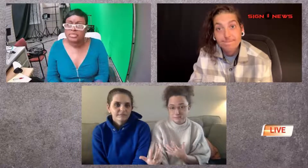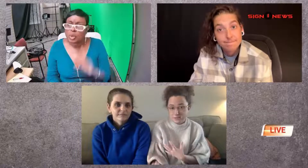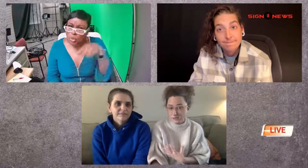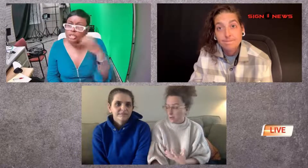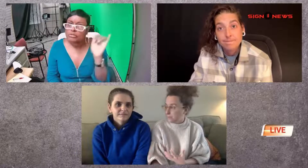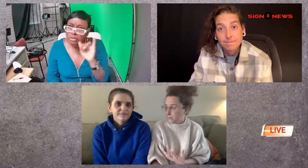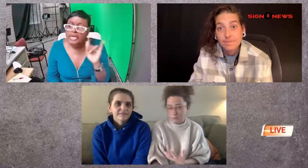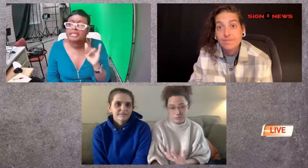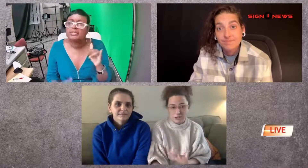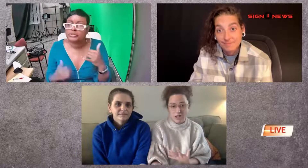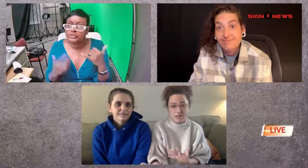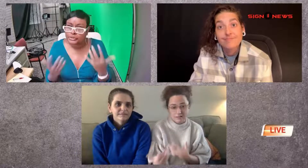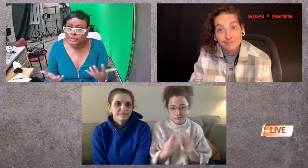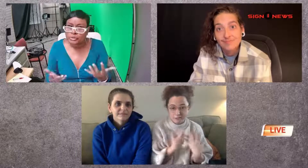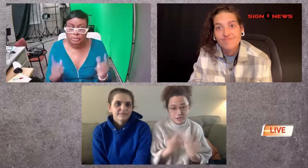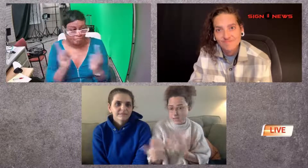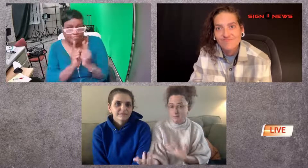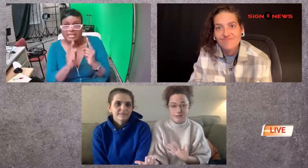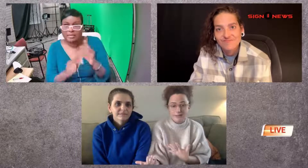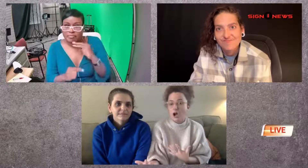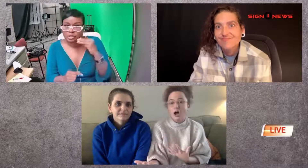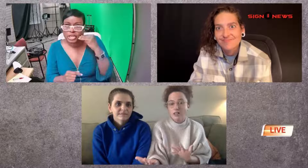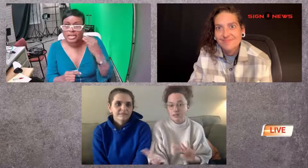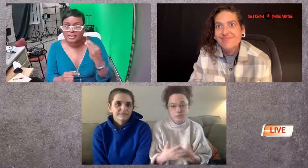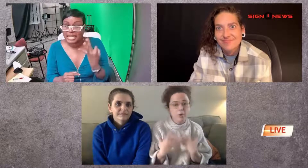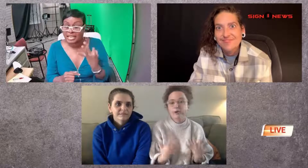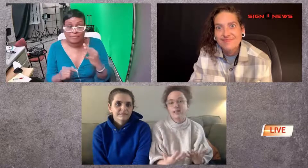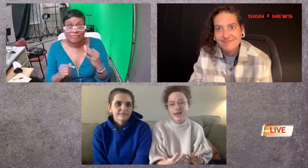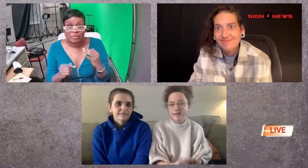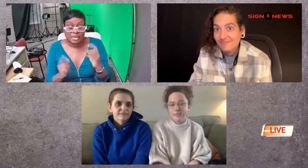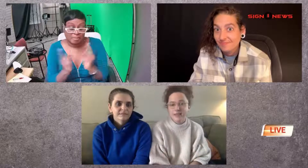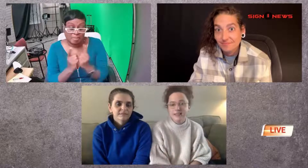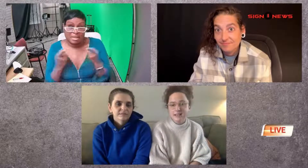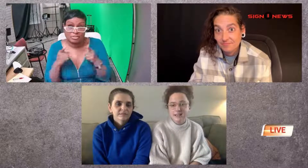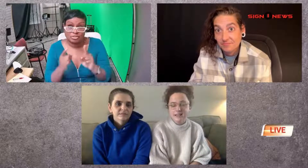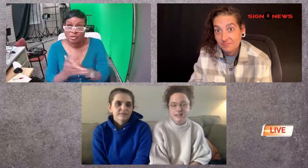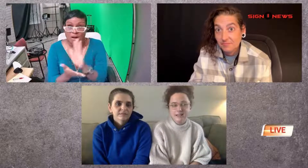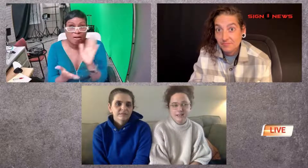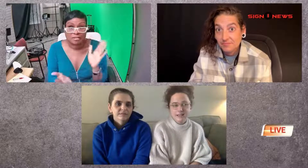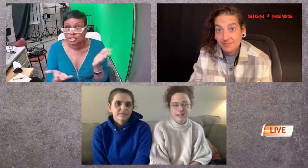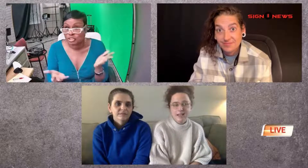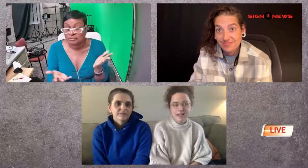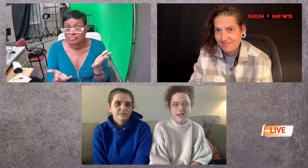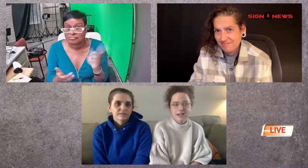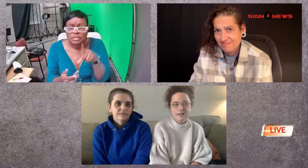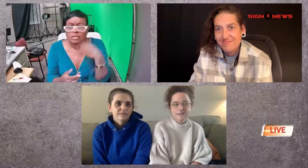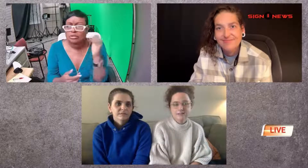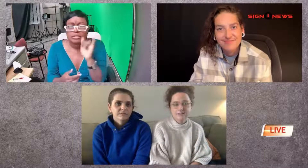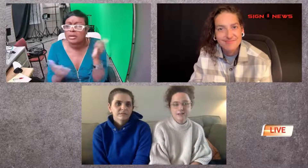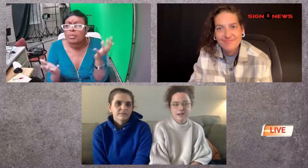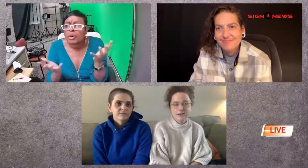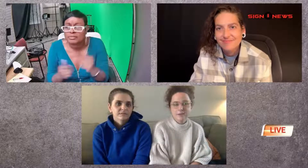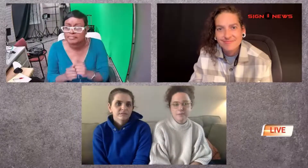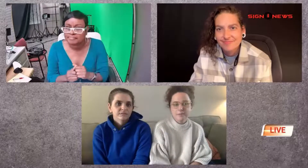to, meet Michelle. If we had met in college, what would that have been like?